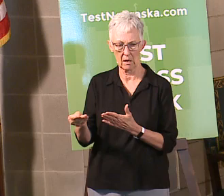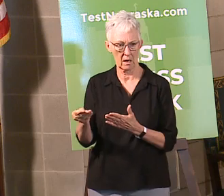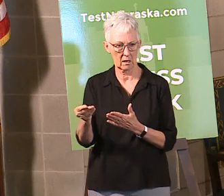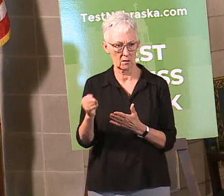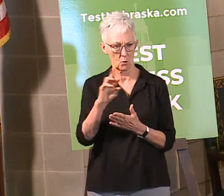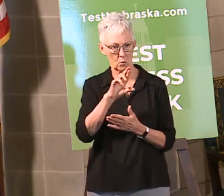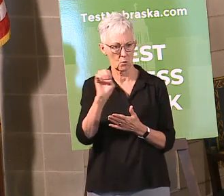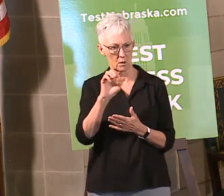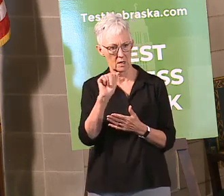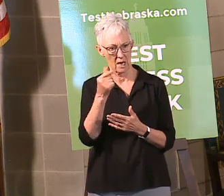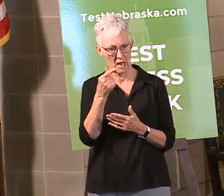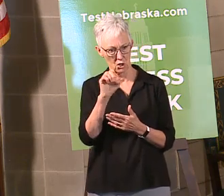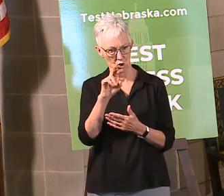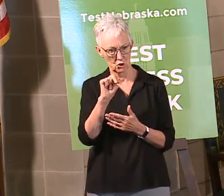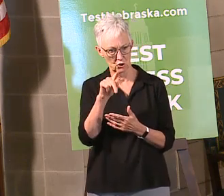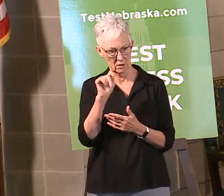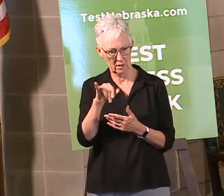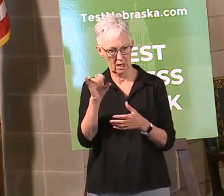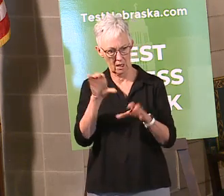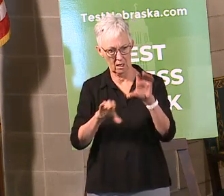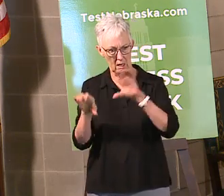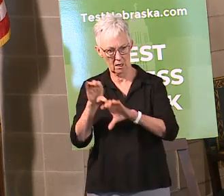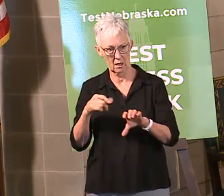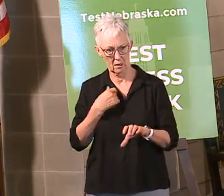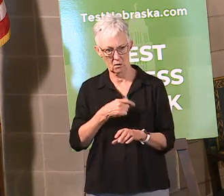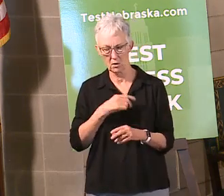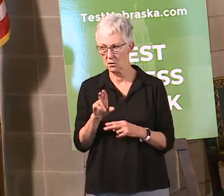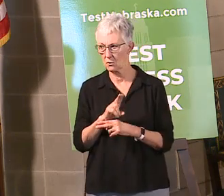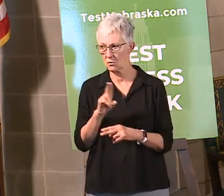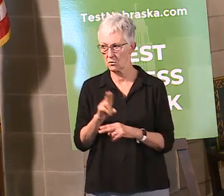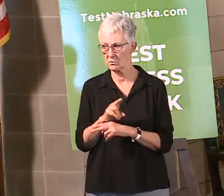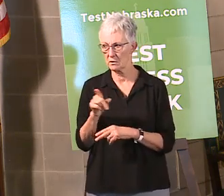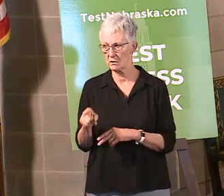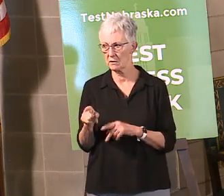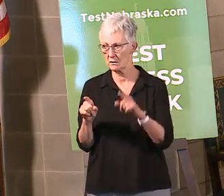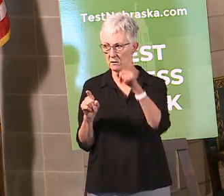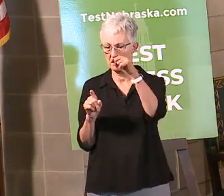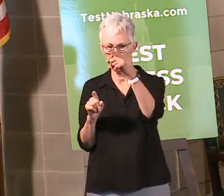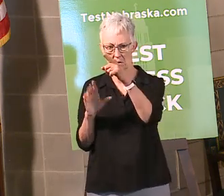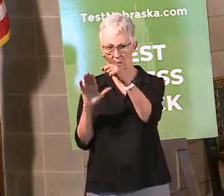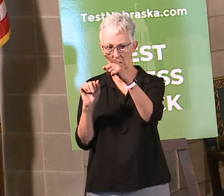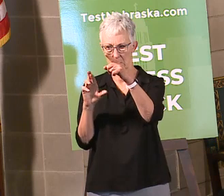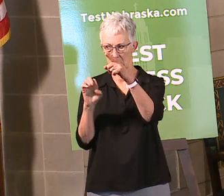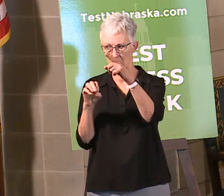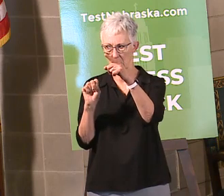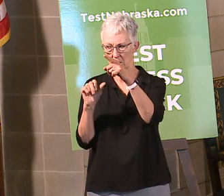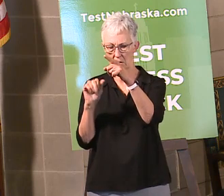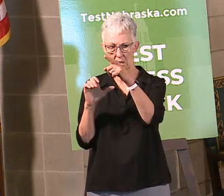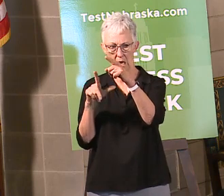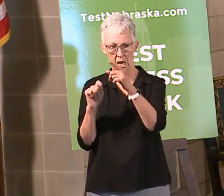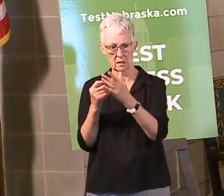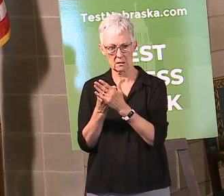Act. Our intention is to use CARES Act money to be able to do that because it's a coronavirus-related expense. We have time for a couple more questions.